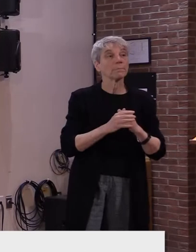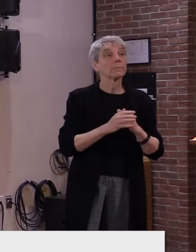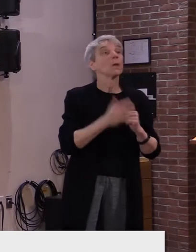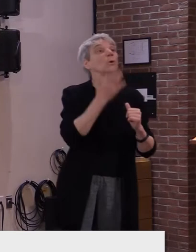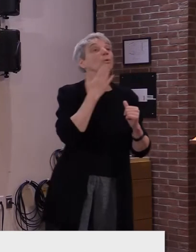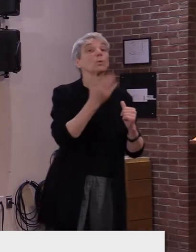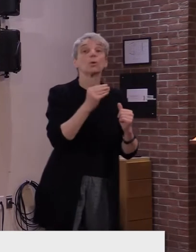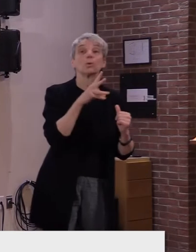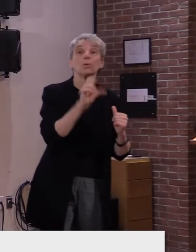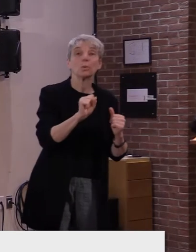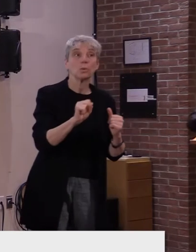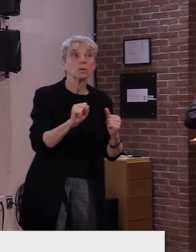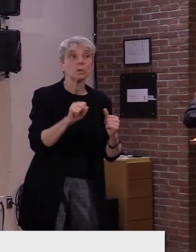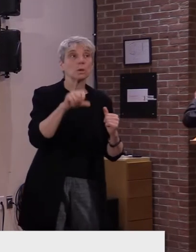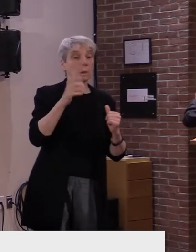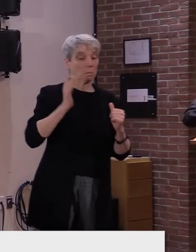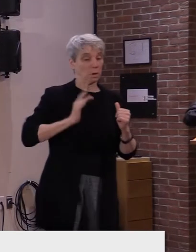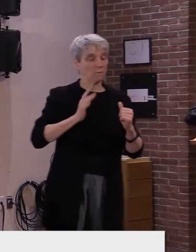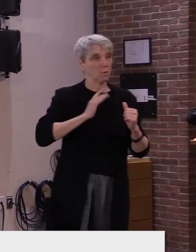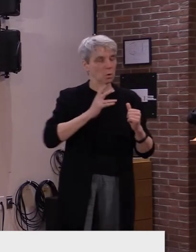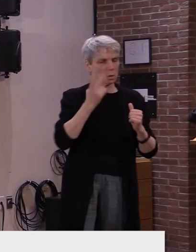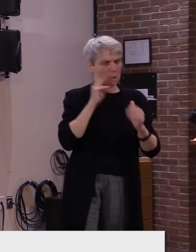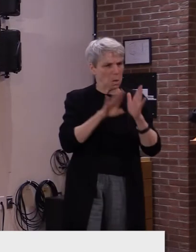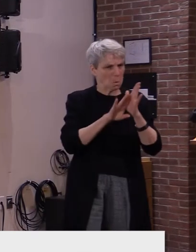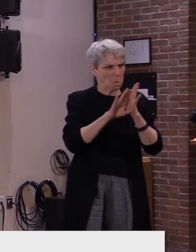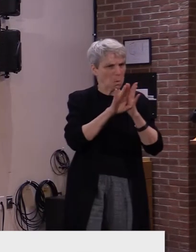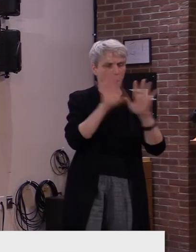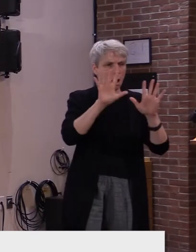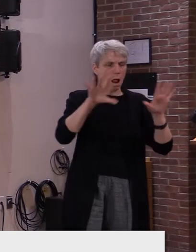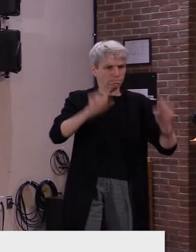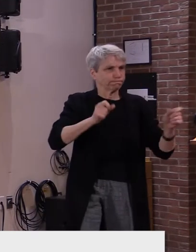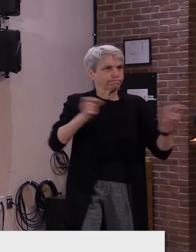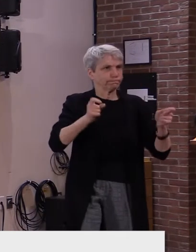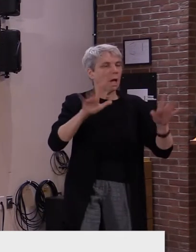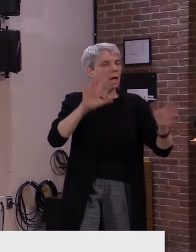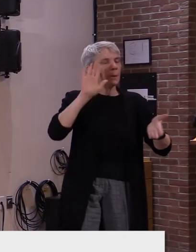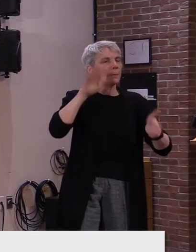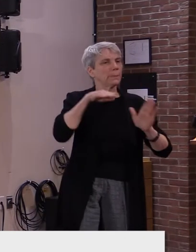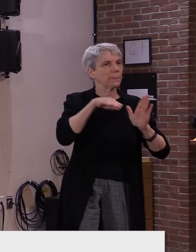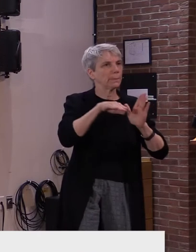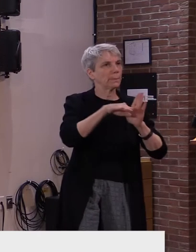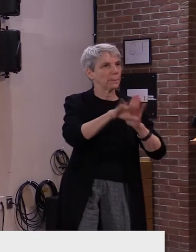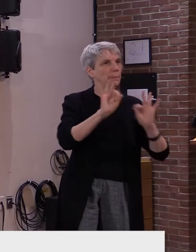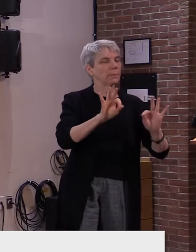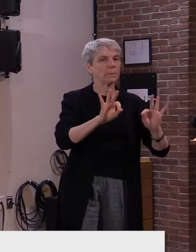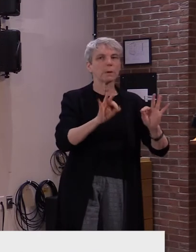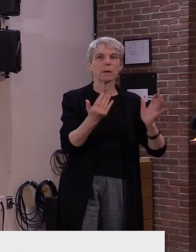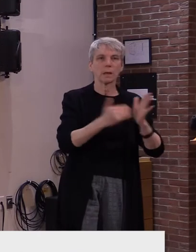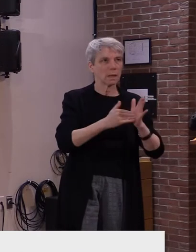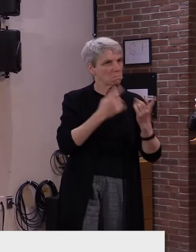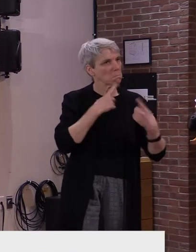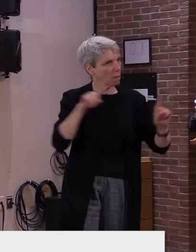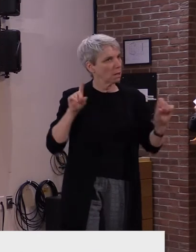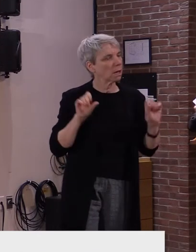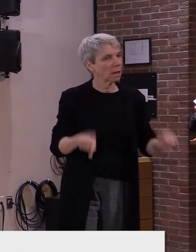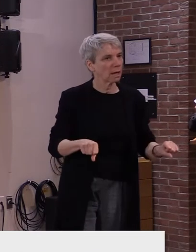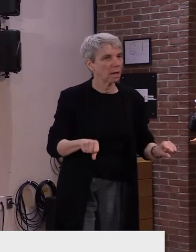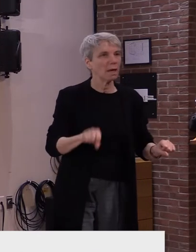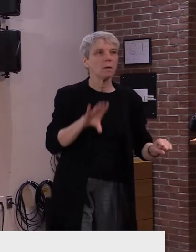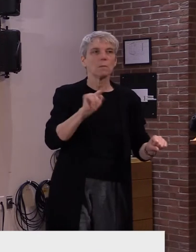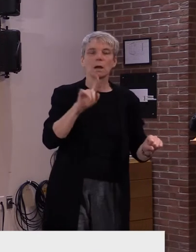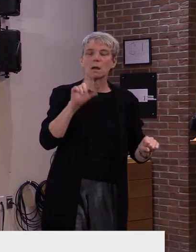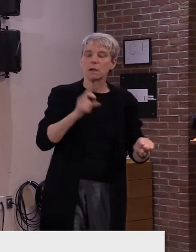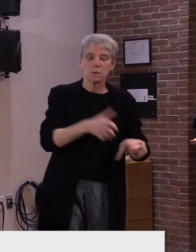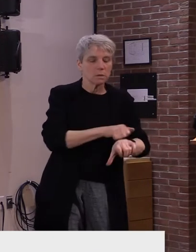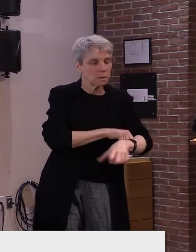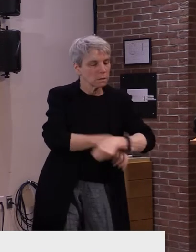trajectory but we'll need to dig deep and double our efforts so we can protect the most vulnerable and keep our schools and economy